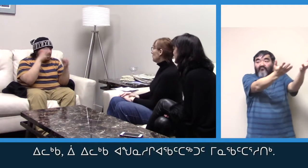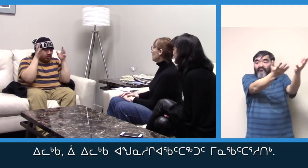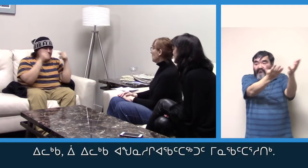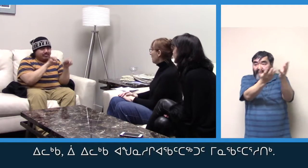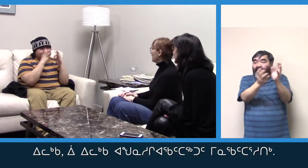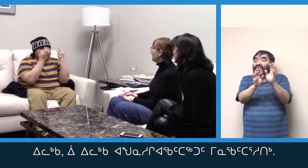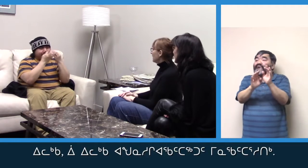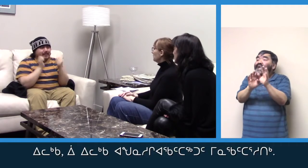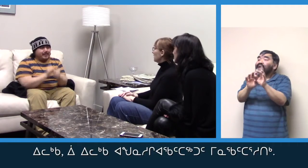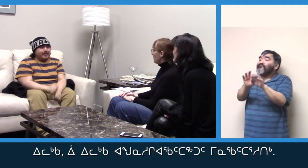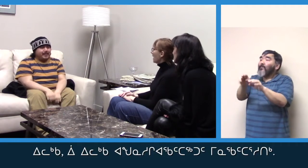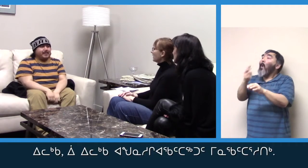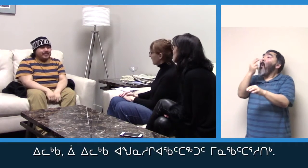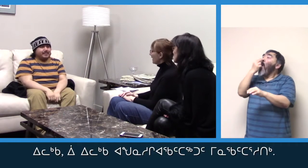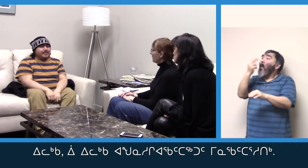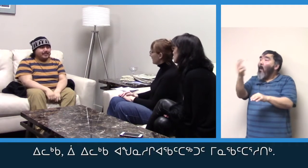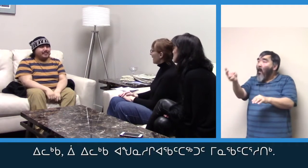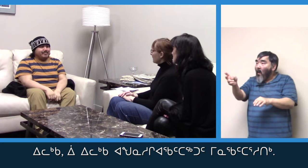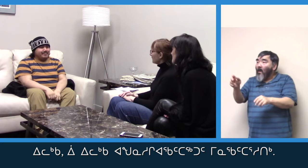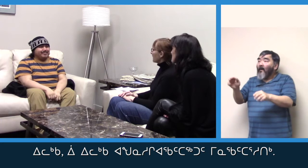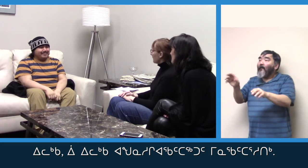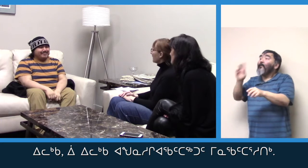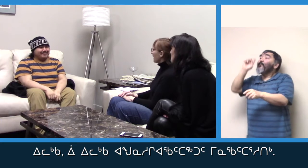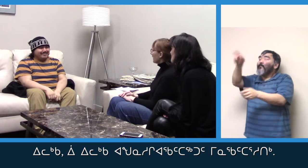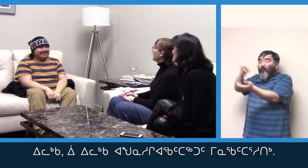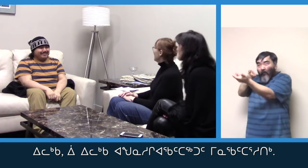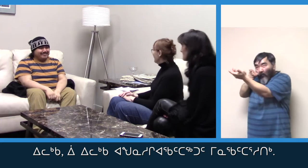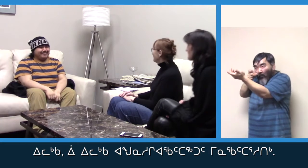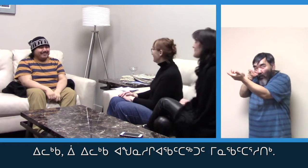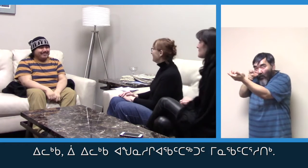Family members would go out hunting and bring it back. Yeah, yeah.